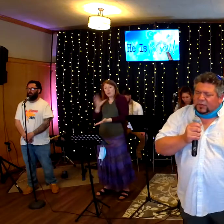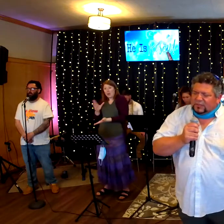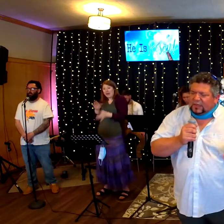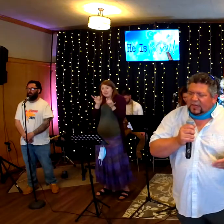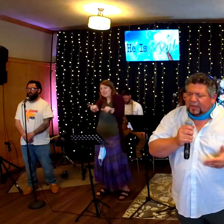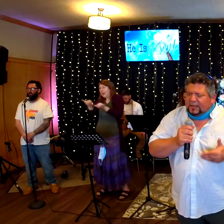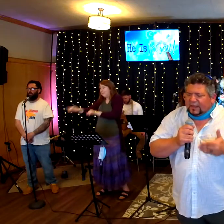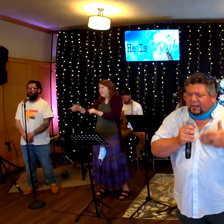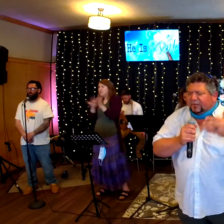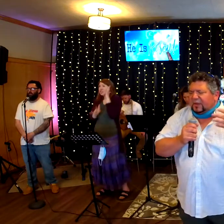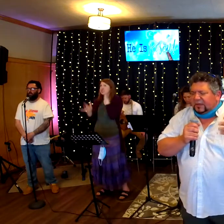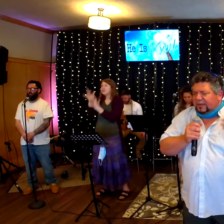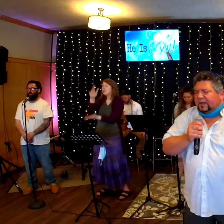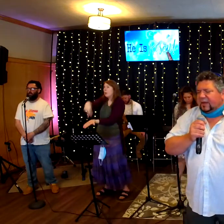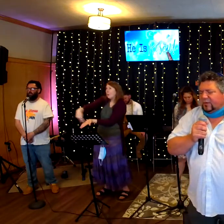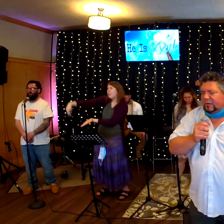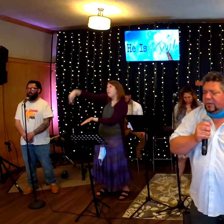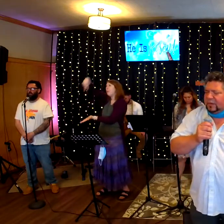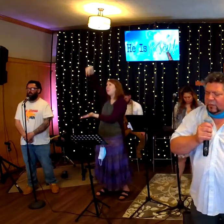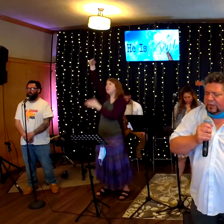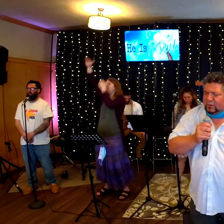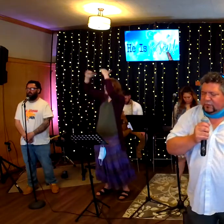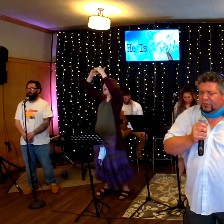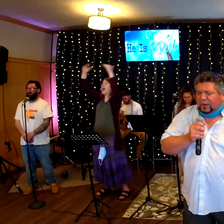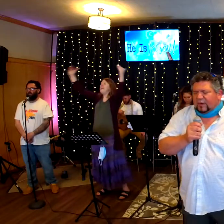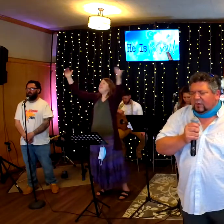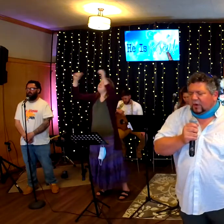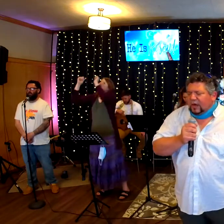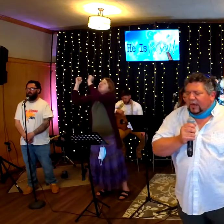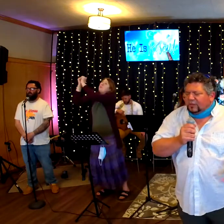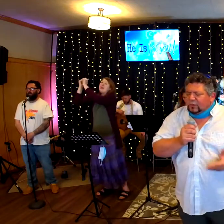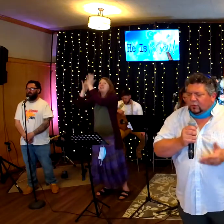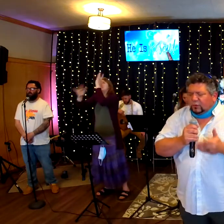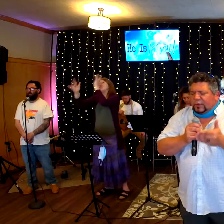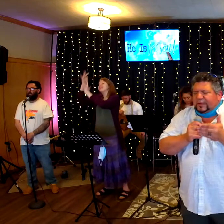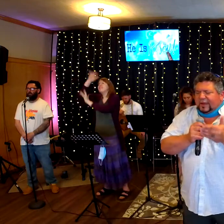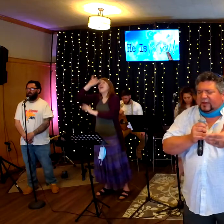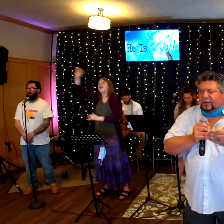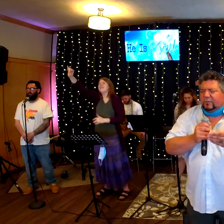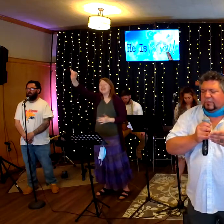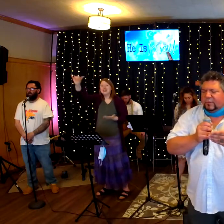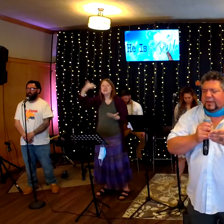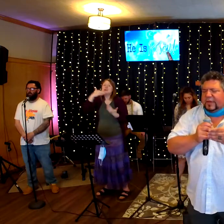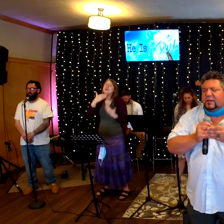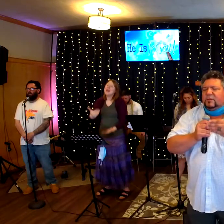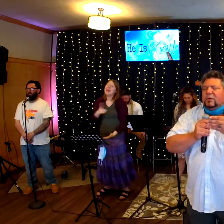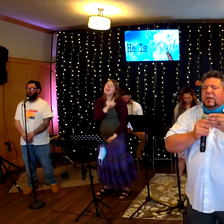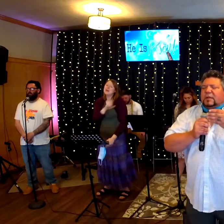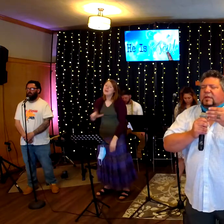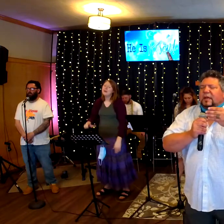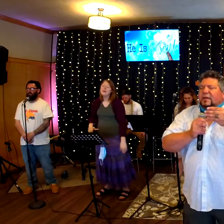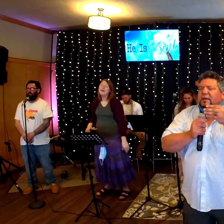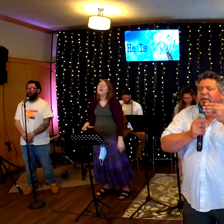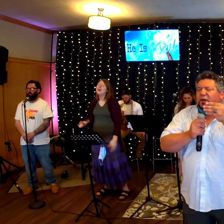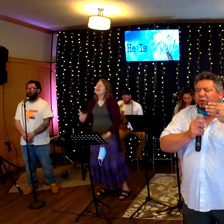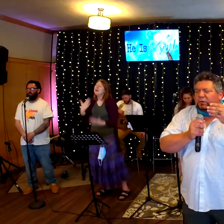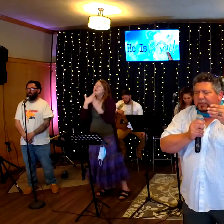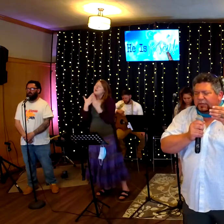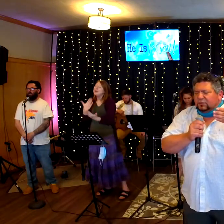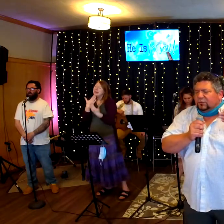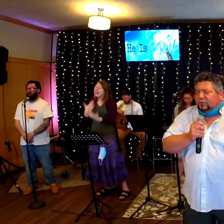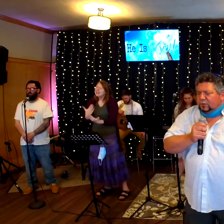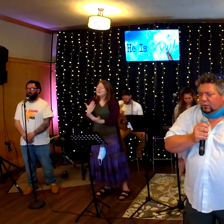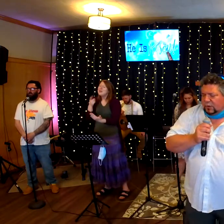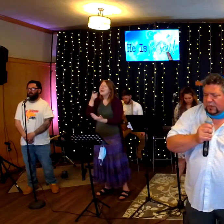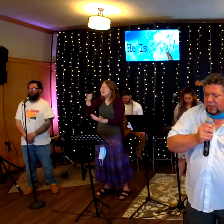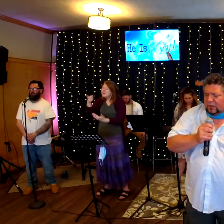Jesus was, and then ascending into heaven and being with you forever. And so, Lord, we thank you. We thank you that not only